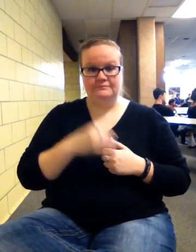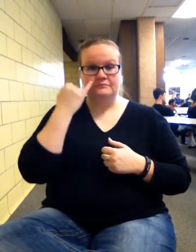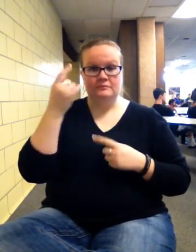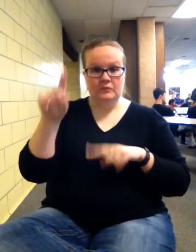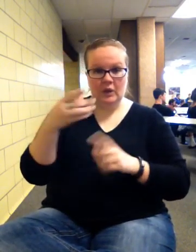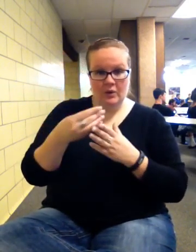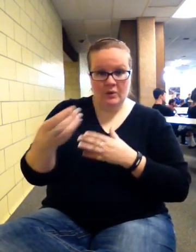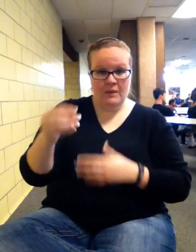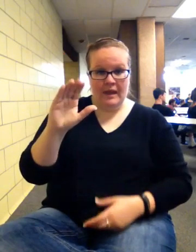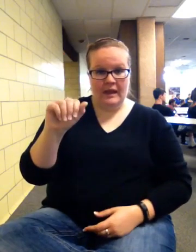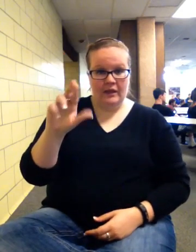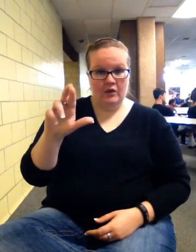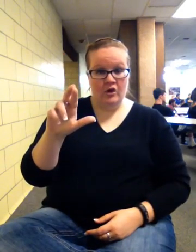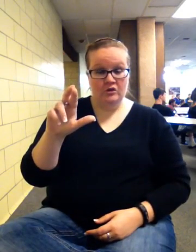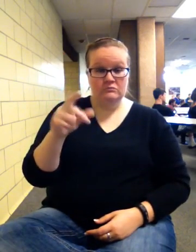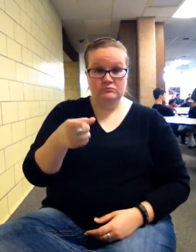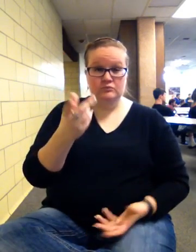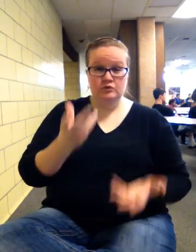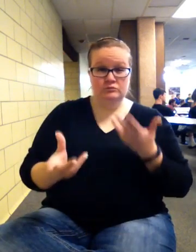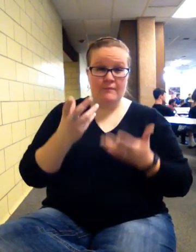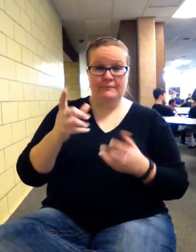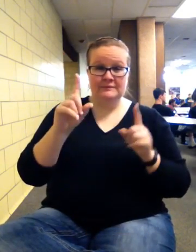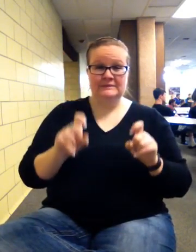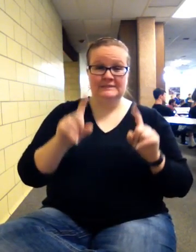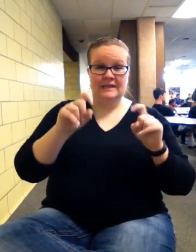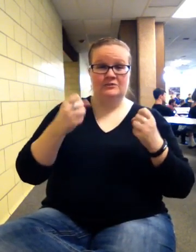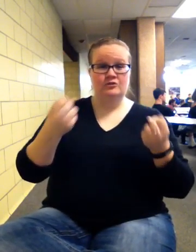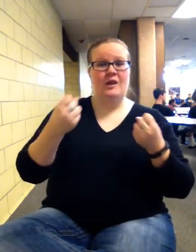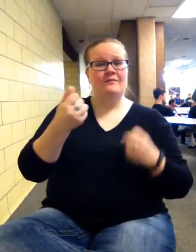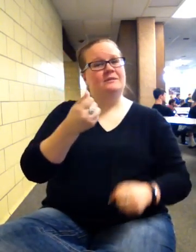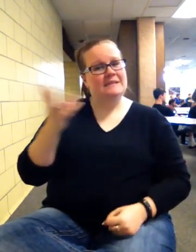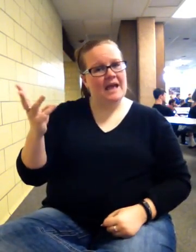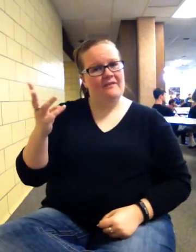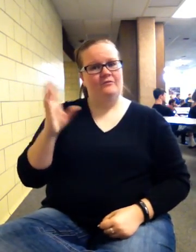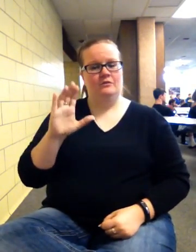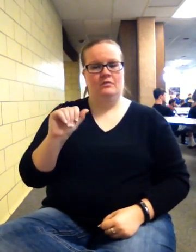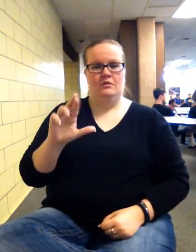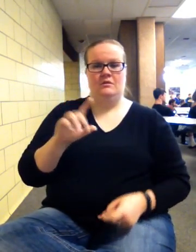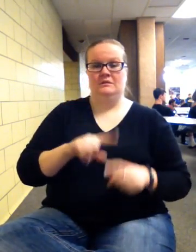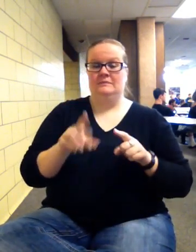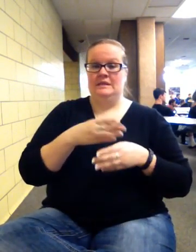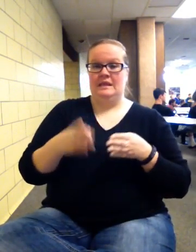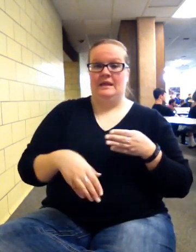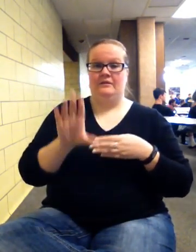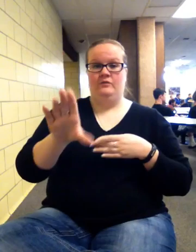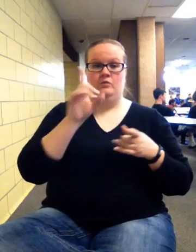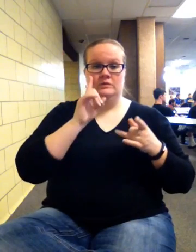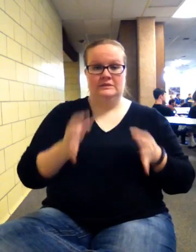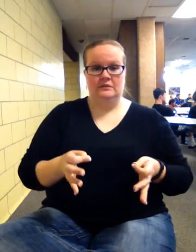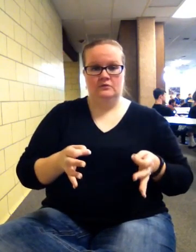a car, chances are you're going to test drive several cars. But at the end of your decision, you're only going to end up with one car.